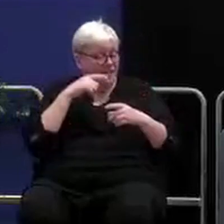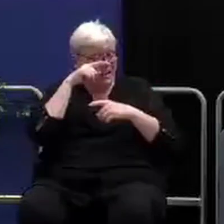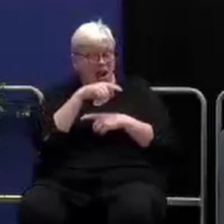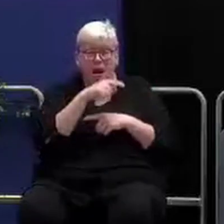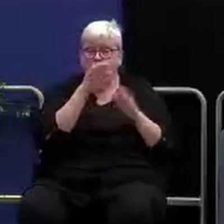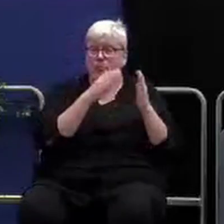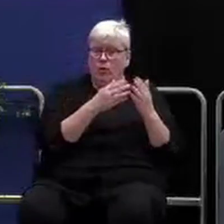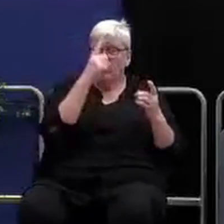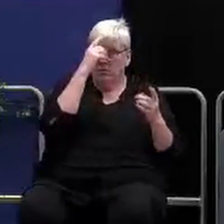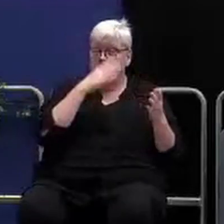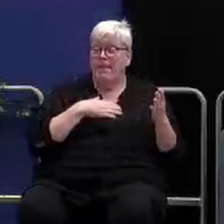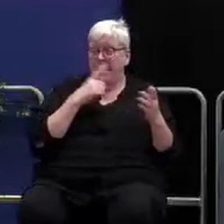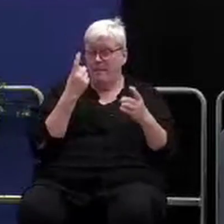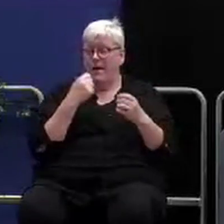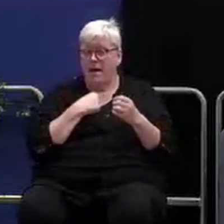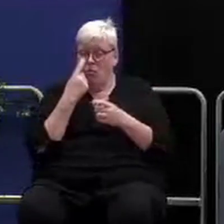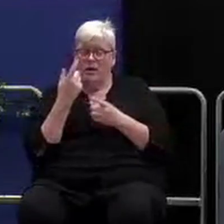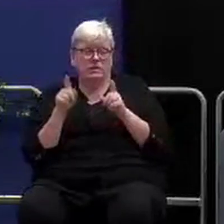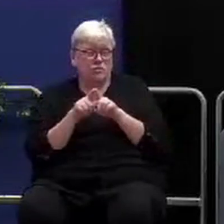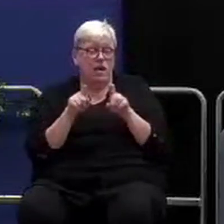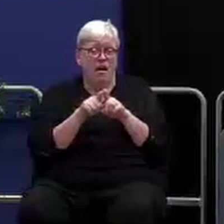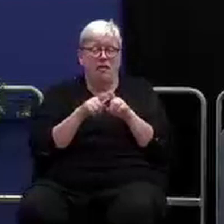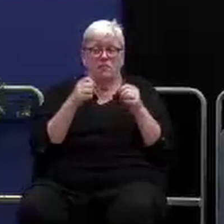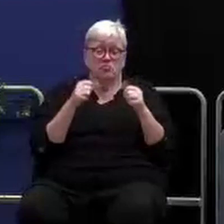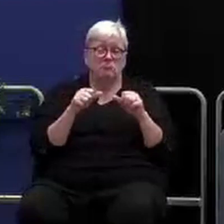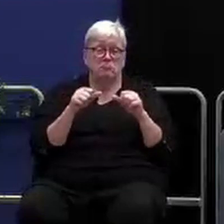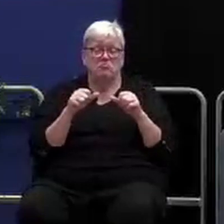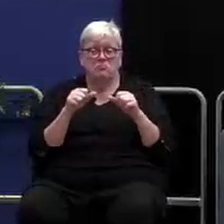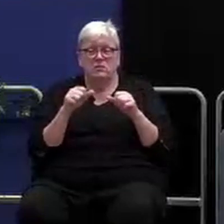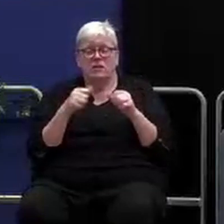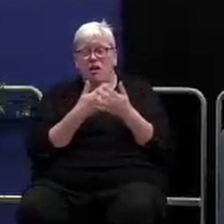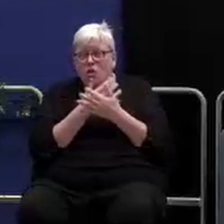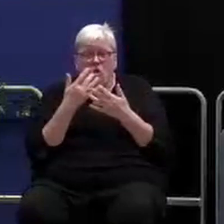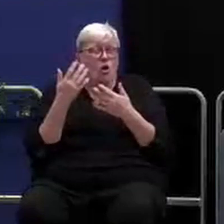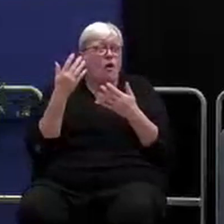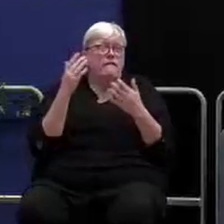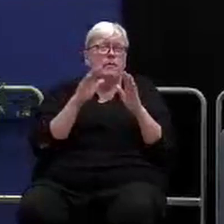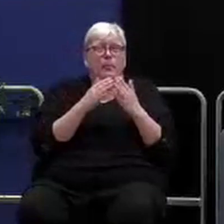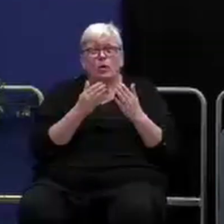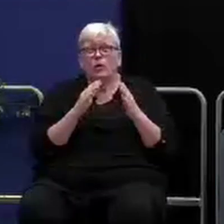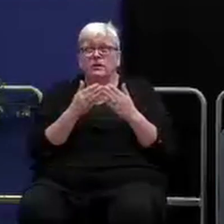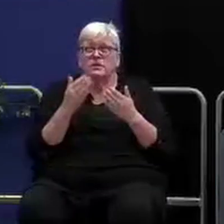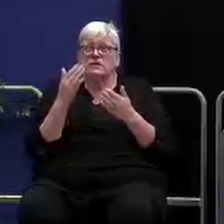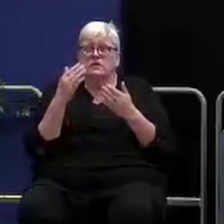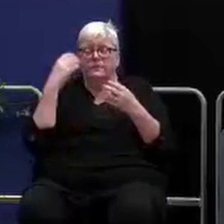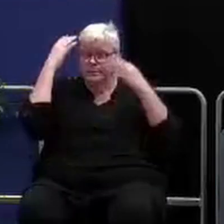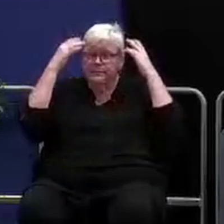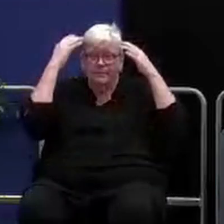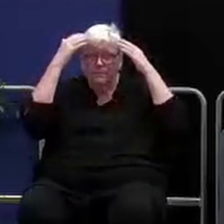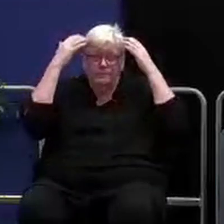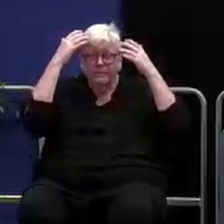mine. Really, go read it. So there were a lot of these books working in my head, and almost all of them are